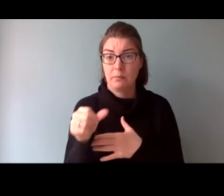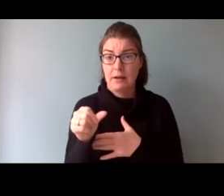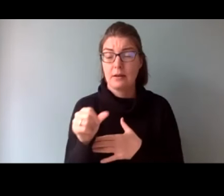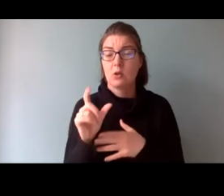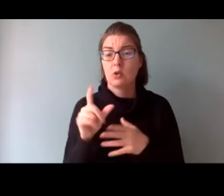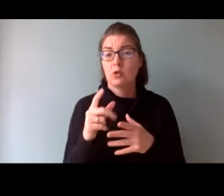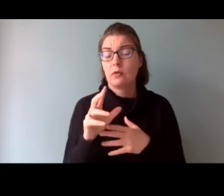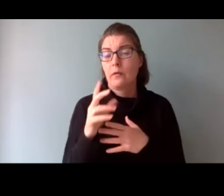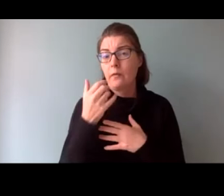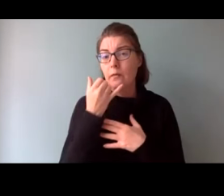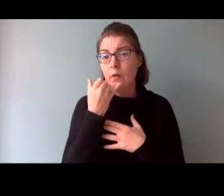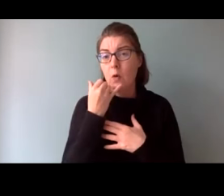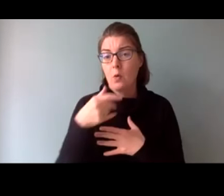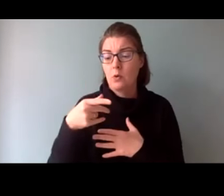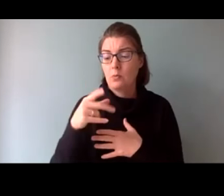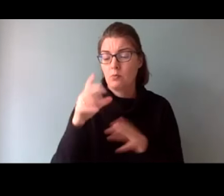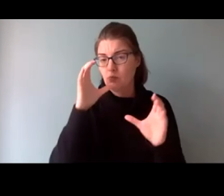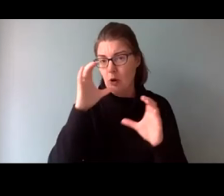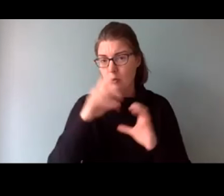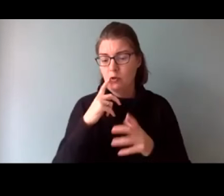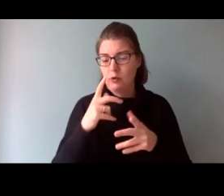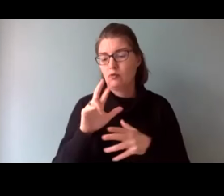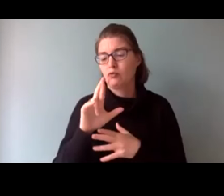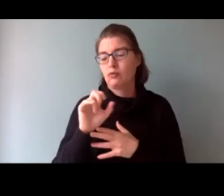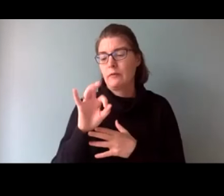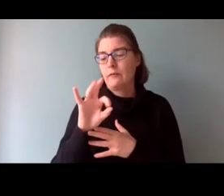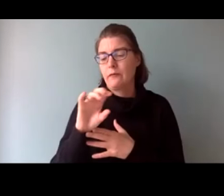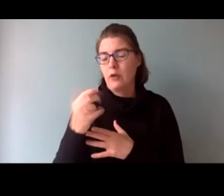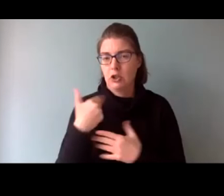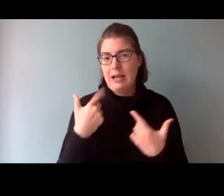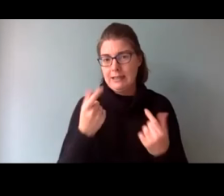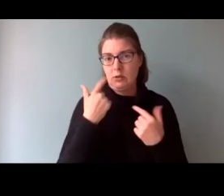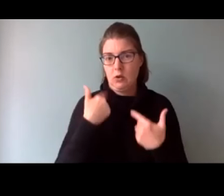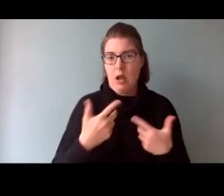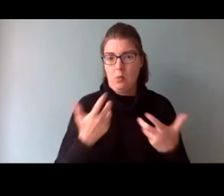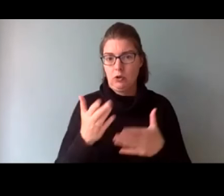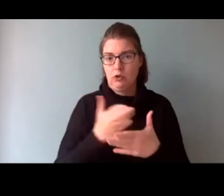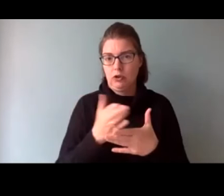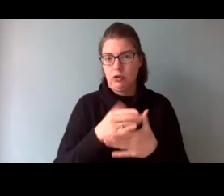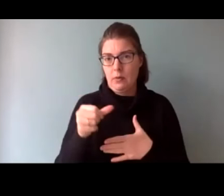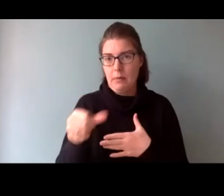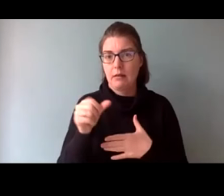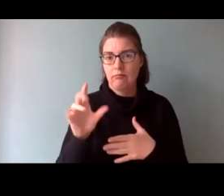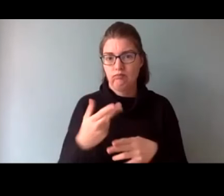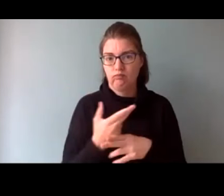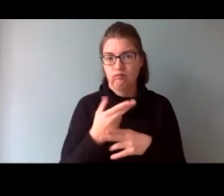phone browser. I just did that, Matt, so that I could see the I want to share button. Right.